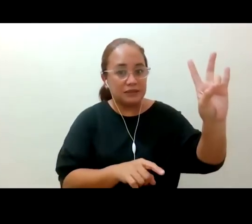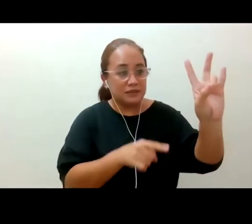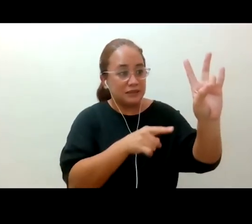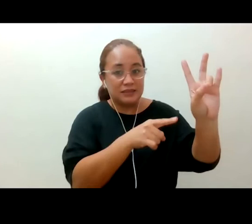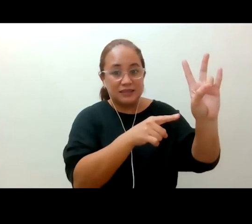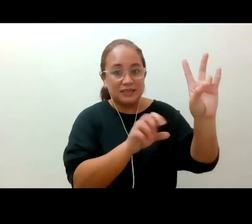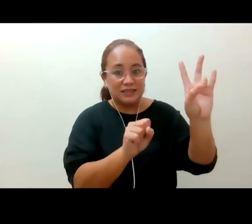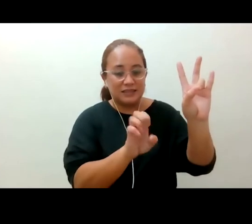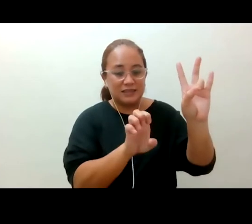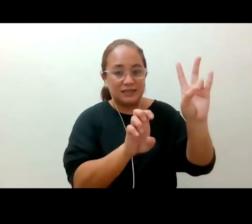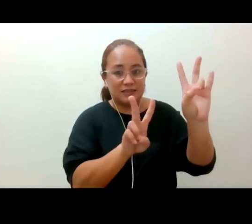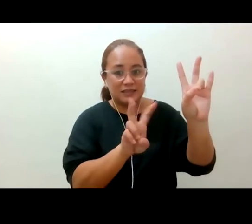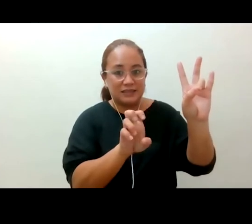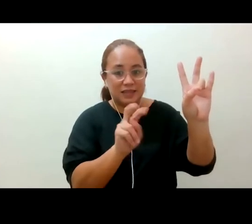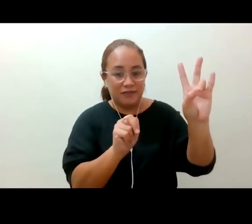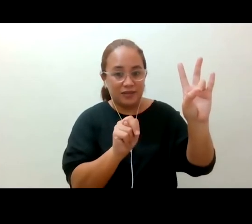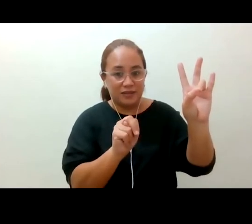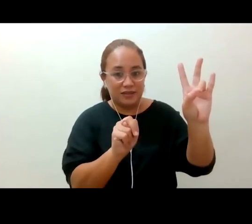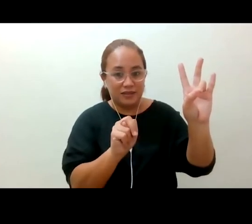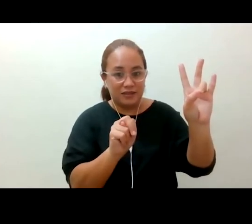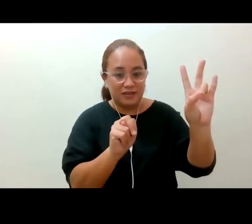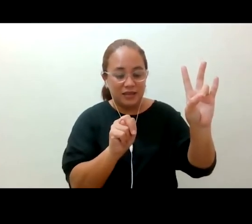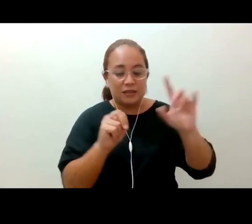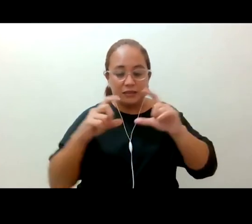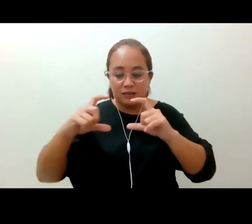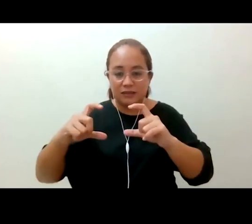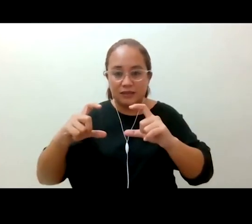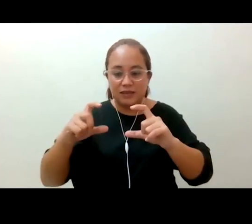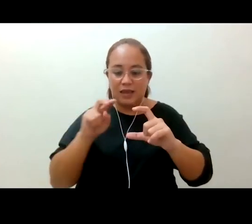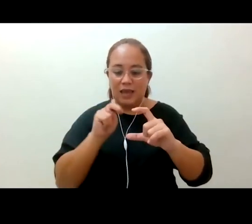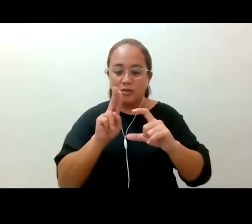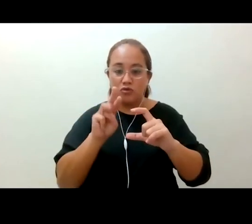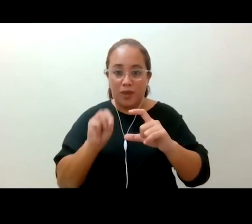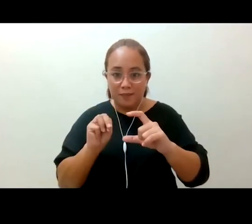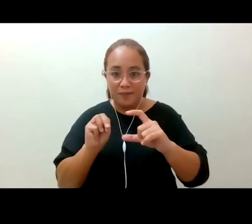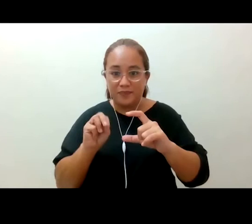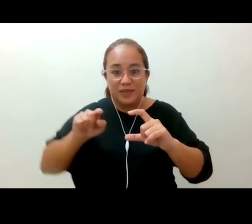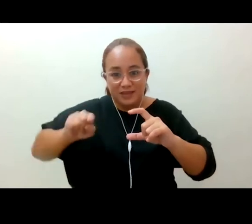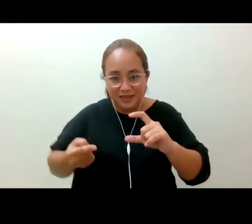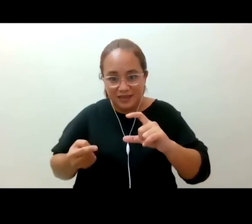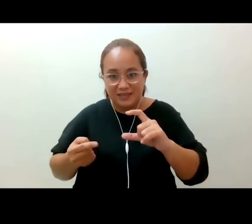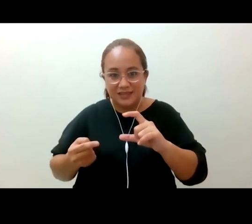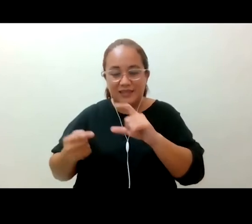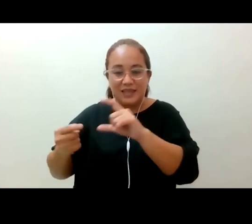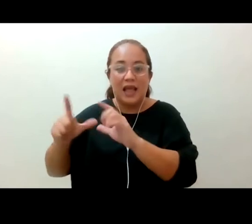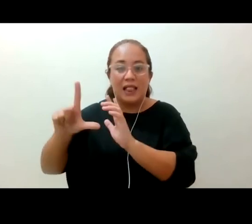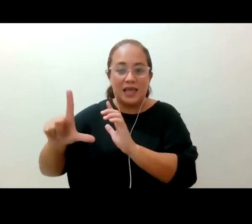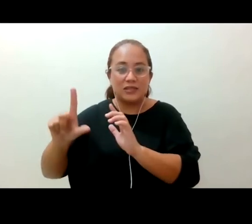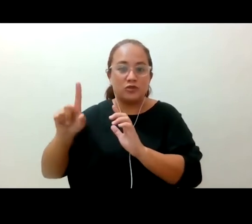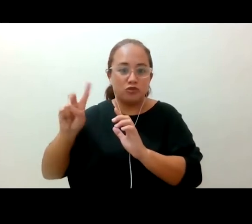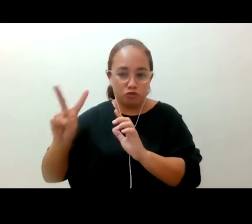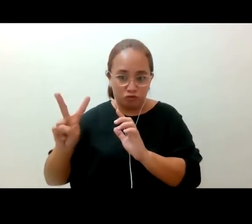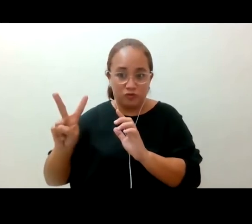It's a number, NUM, and then comma, and it's in lesson